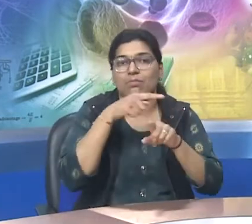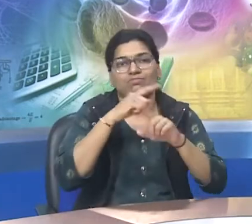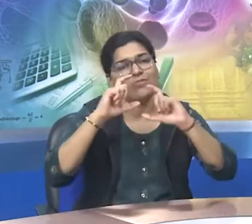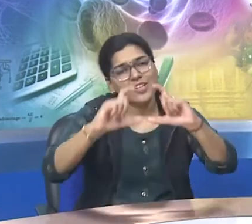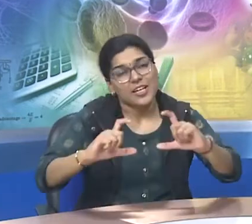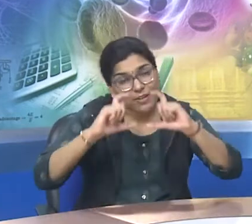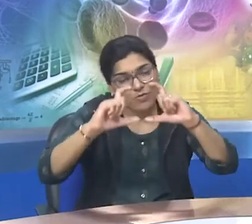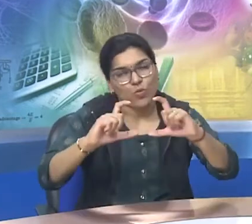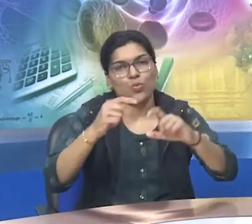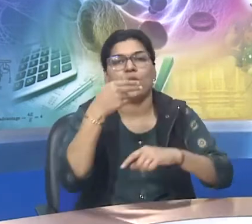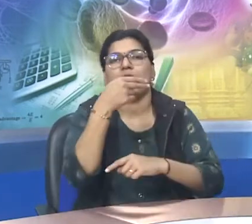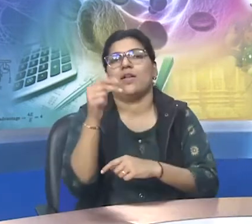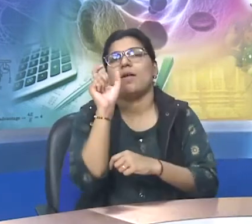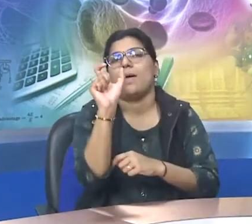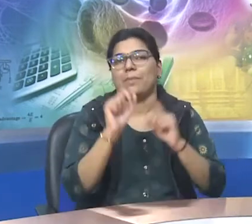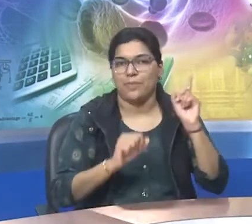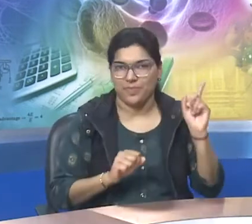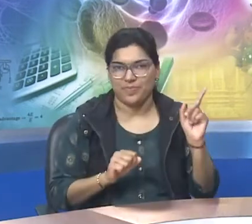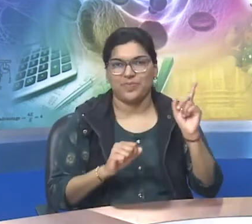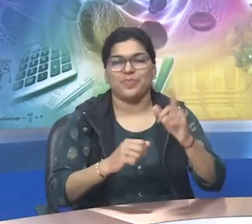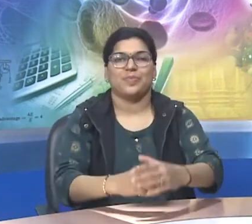take care of that thing.